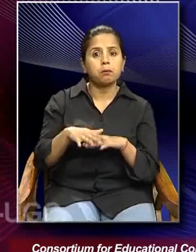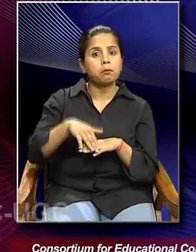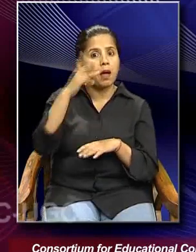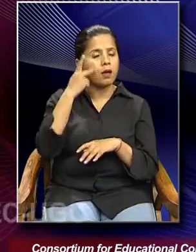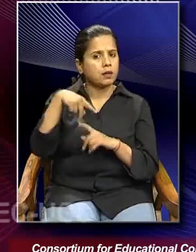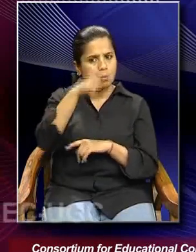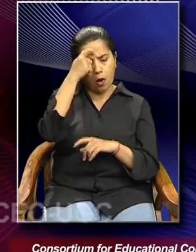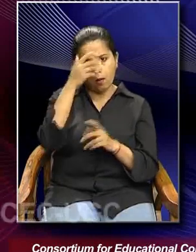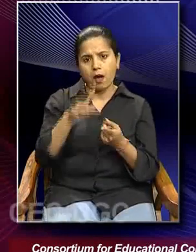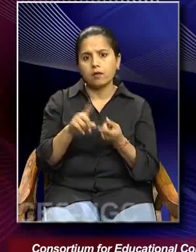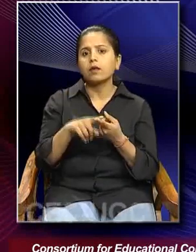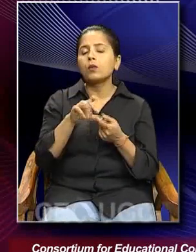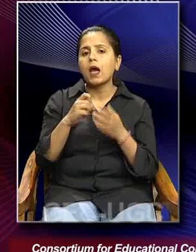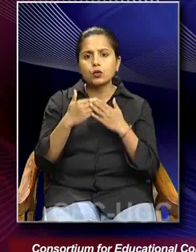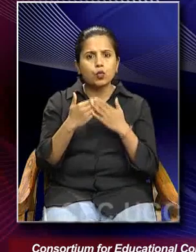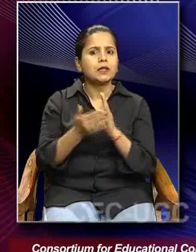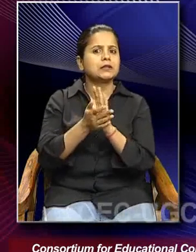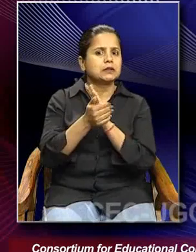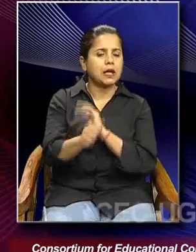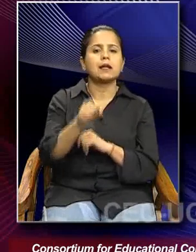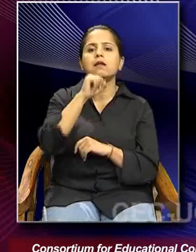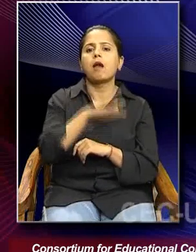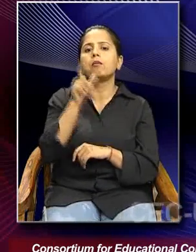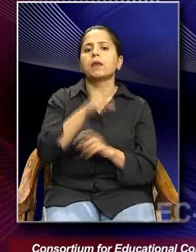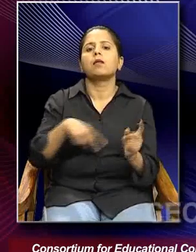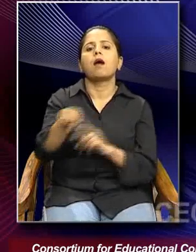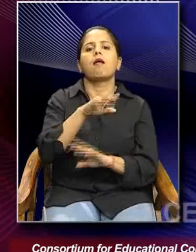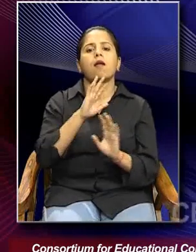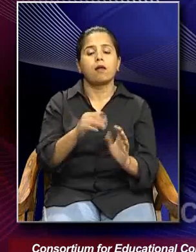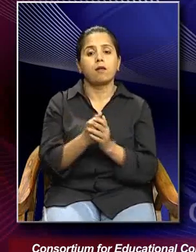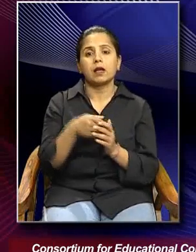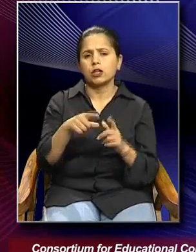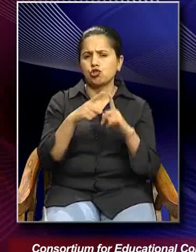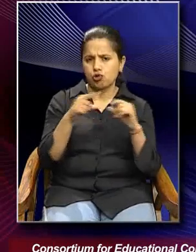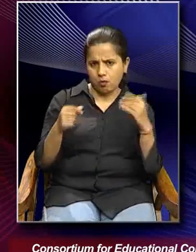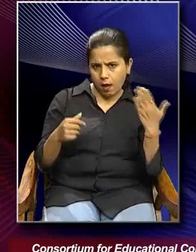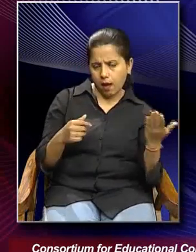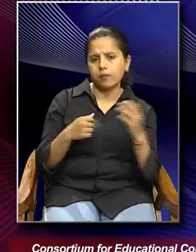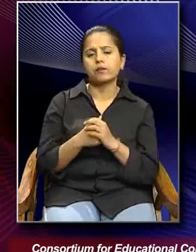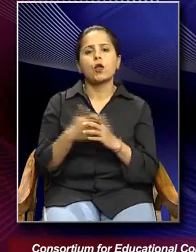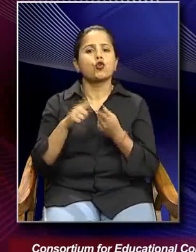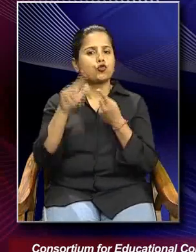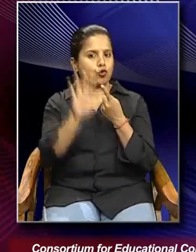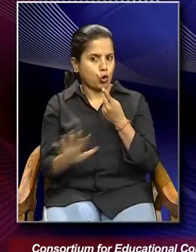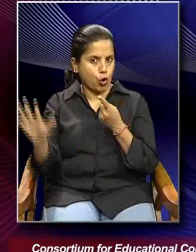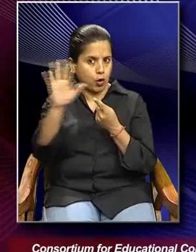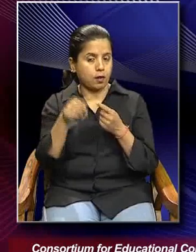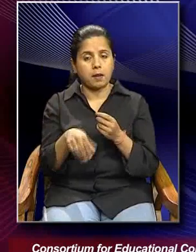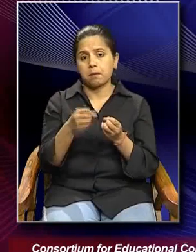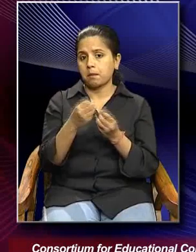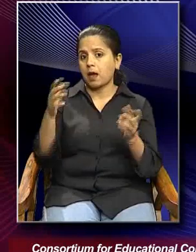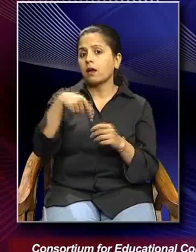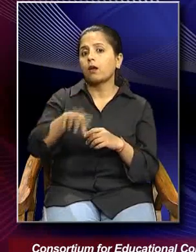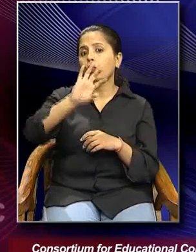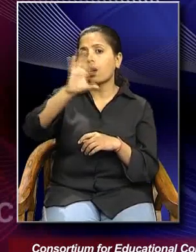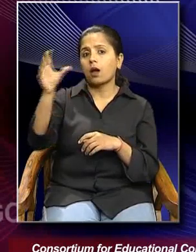of educated, skilled, young labor force. Whether it is Japan, whether it is Europe, a lot of these